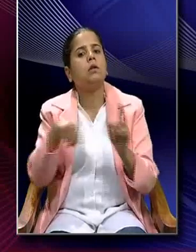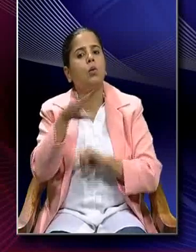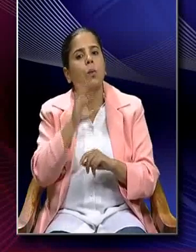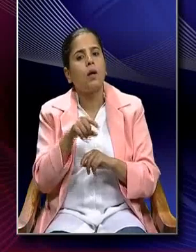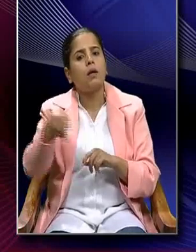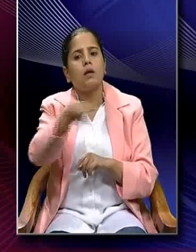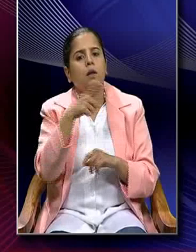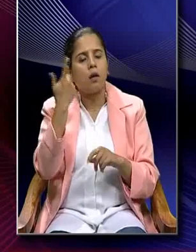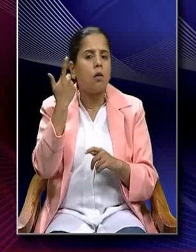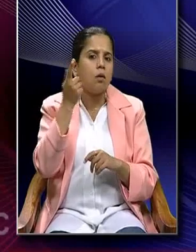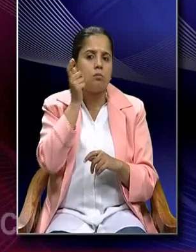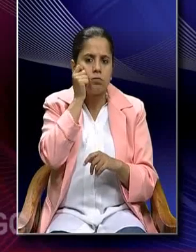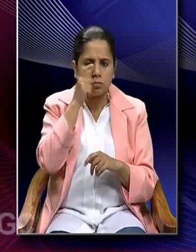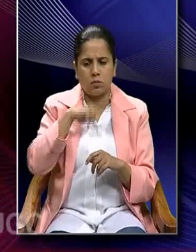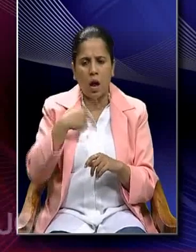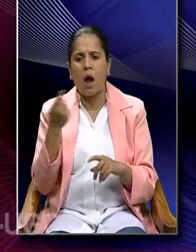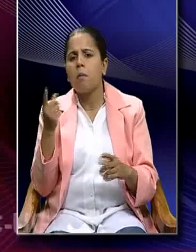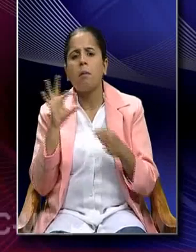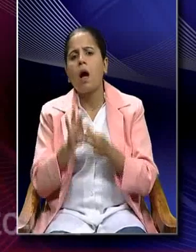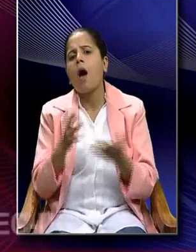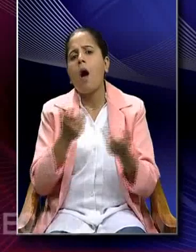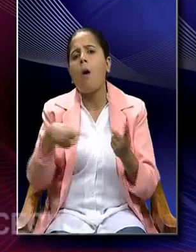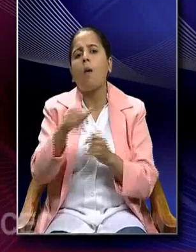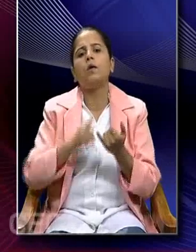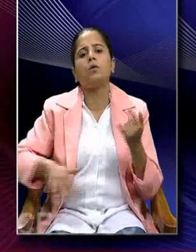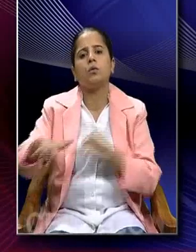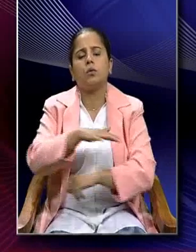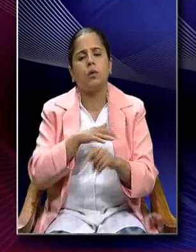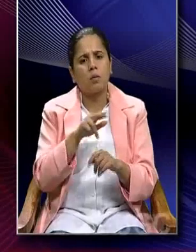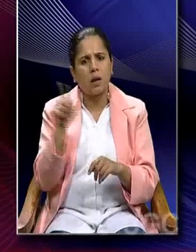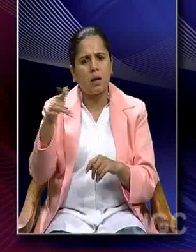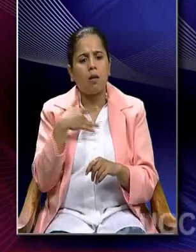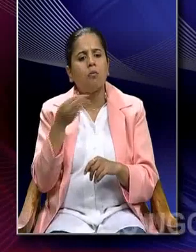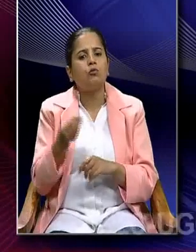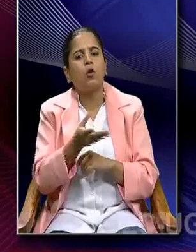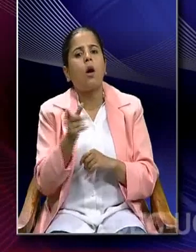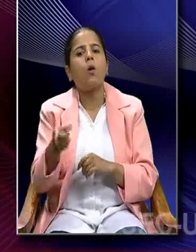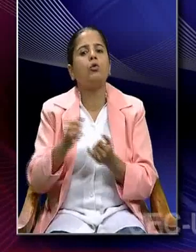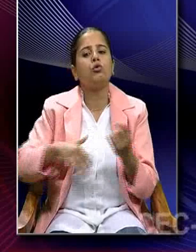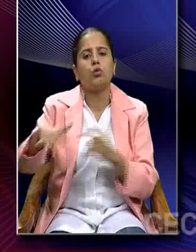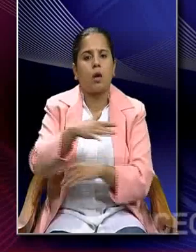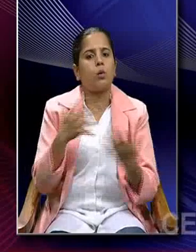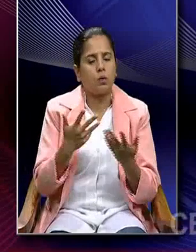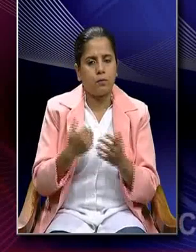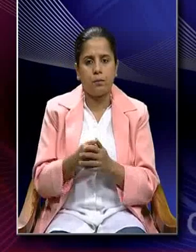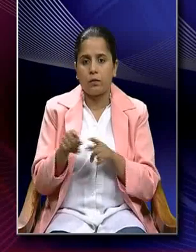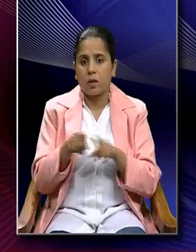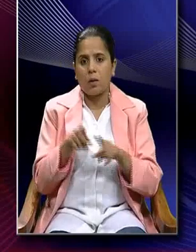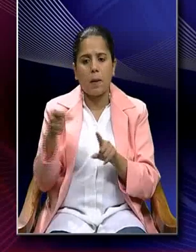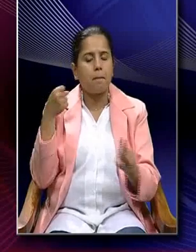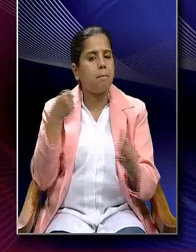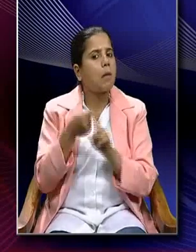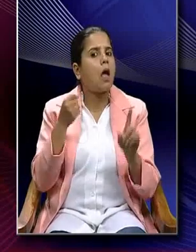of social structure. The society is gendered. What does that mean? It means that society